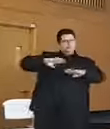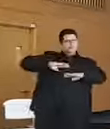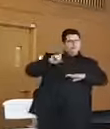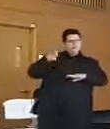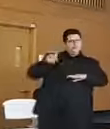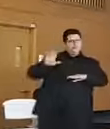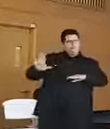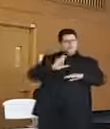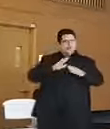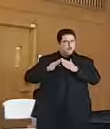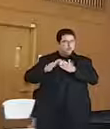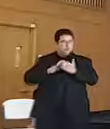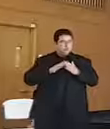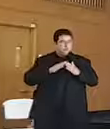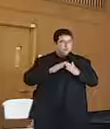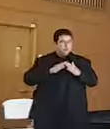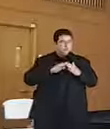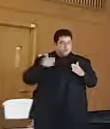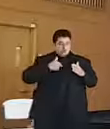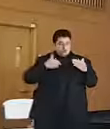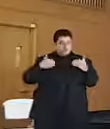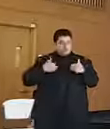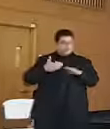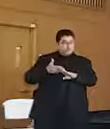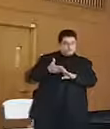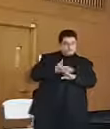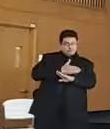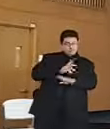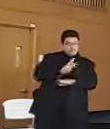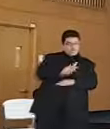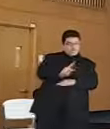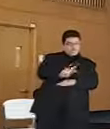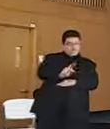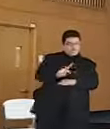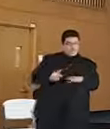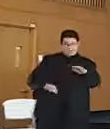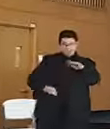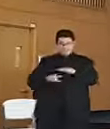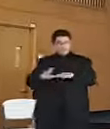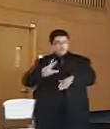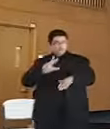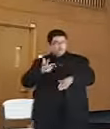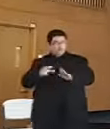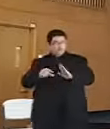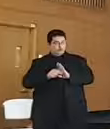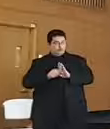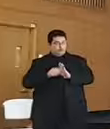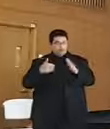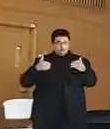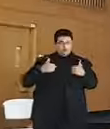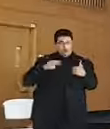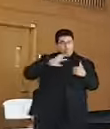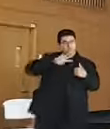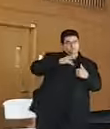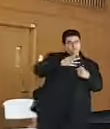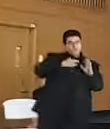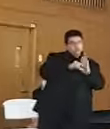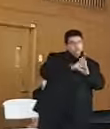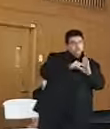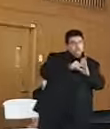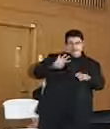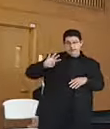in our district, for instance, we have pre-K through third grade coming daily. We have fourth grade through 12th grade